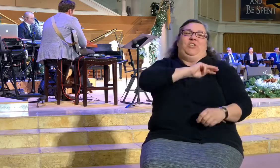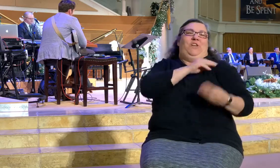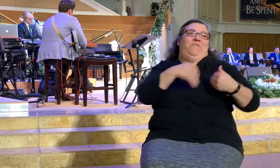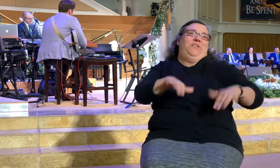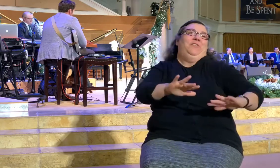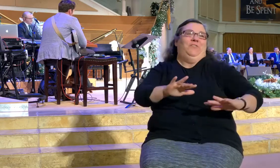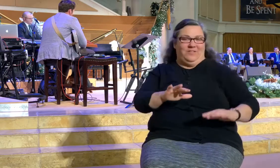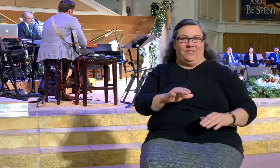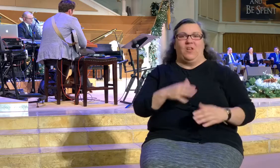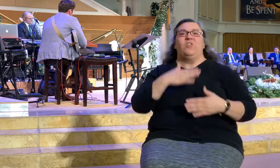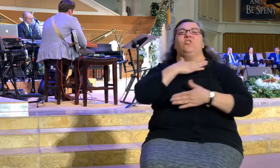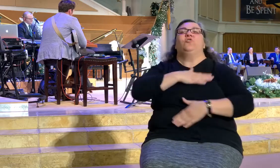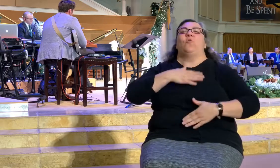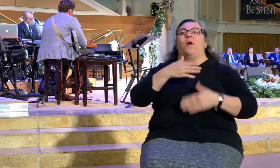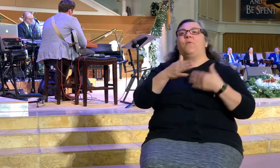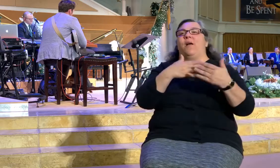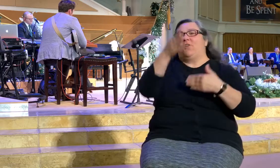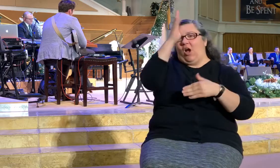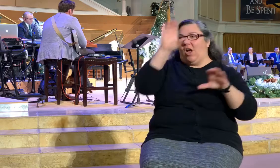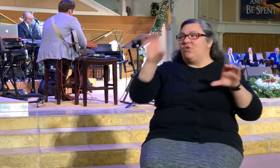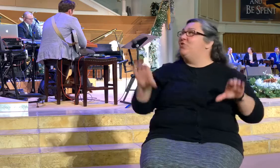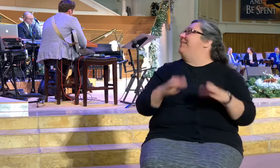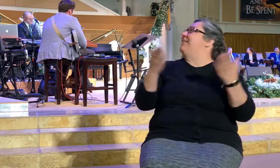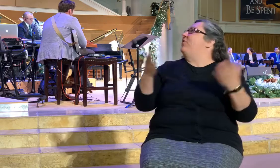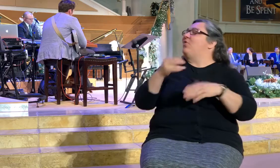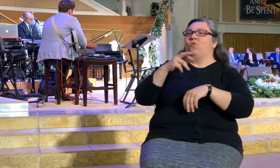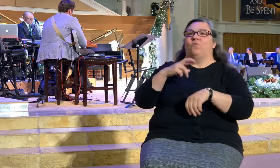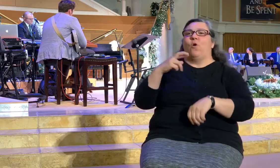what God is doing on the island of Roatan.